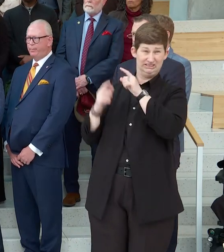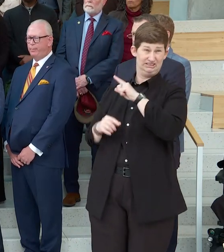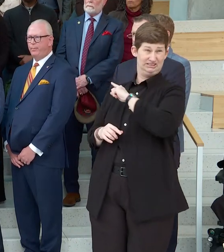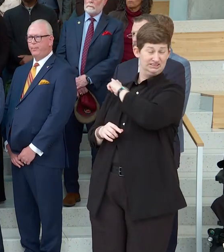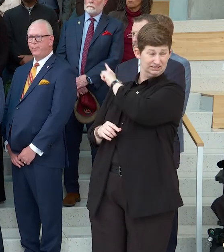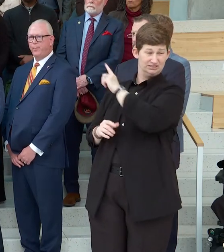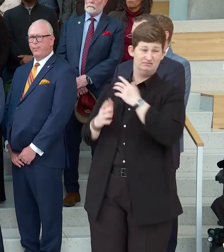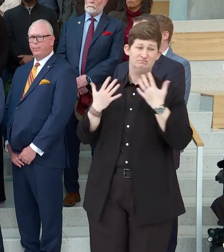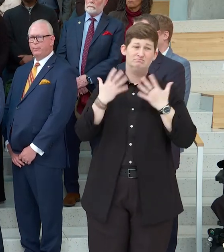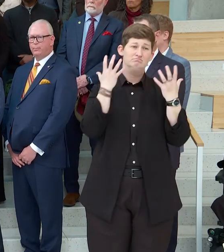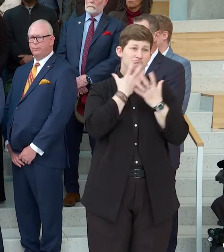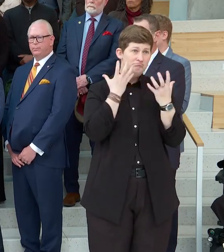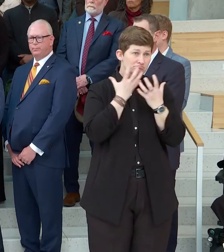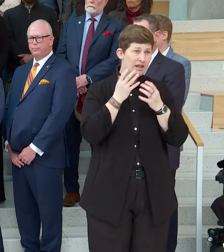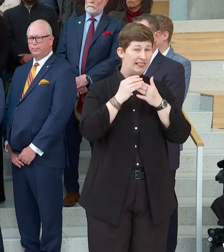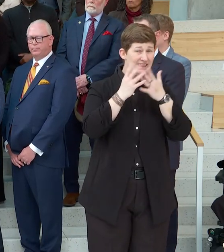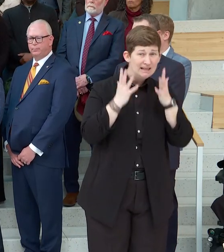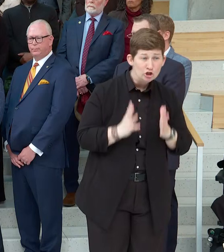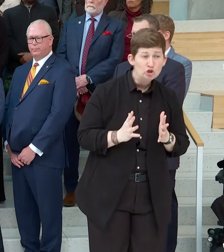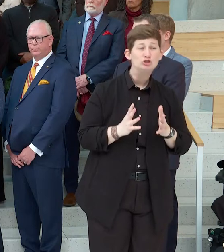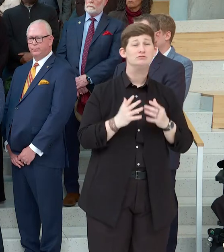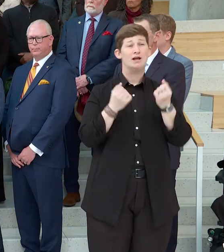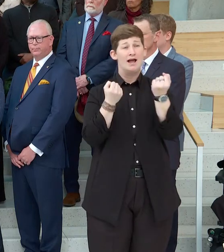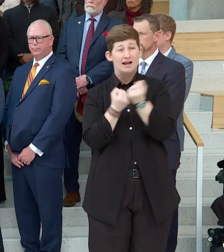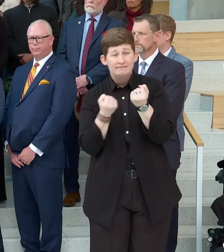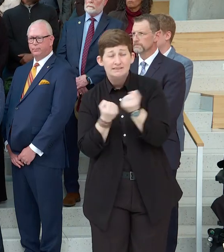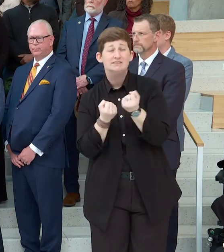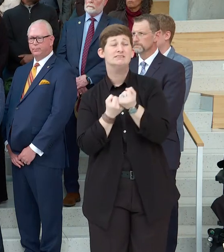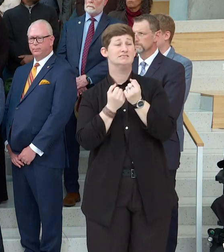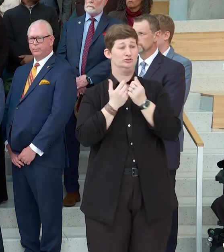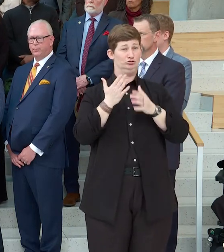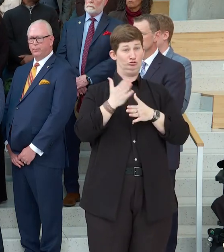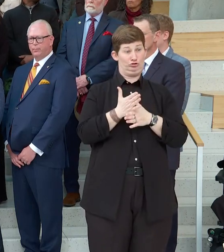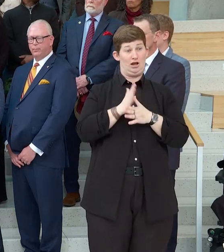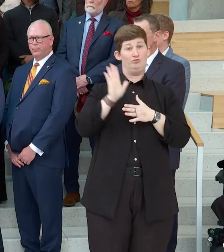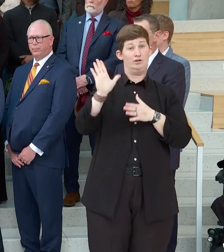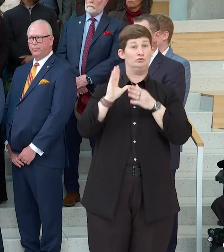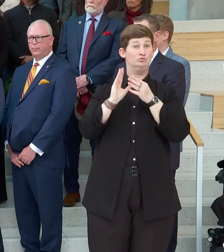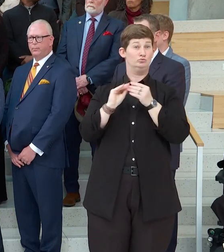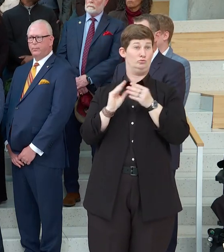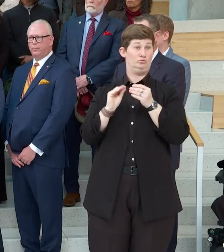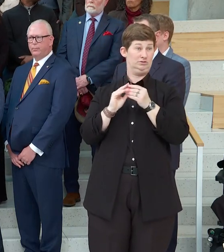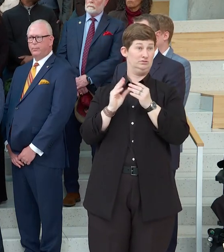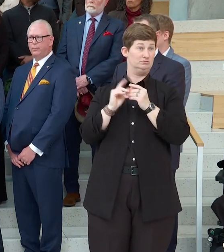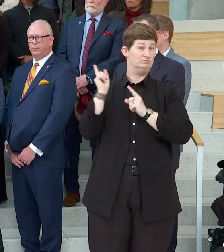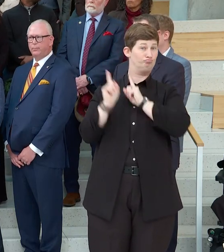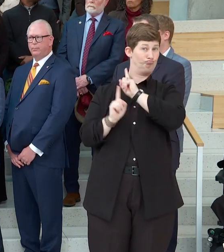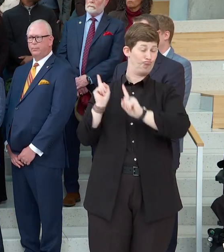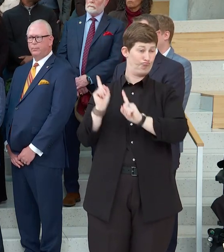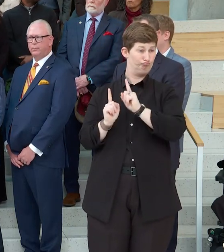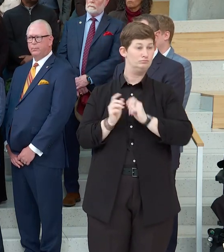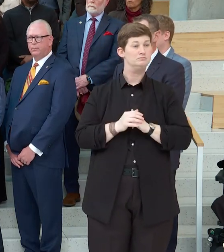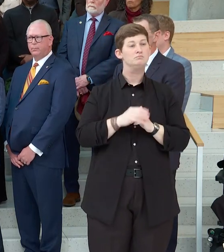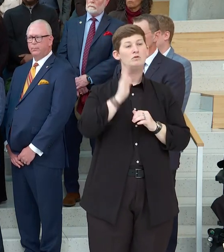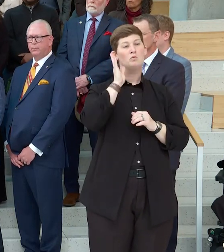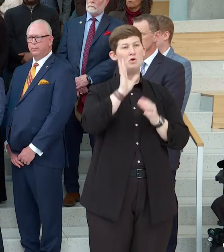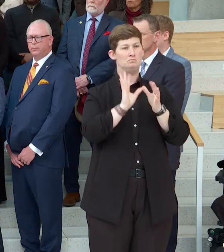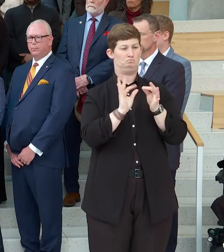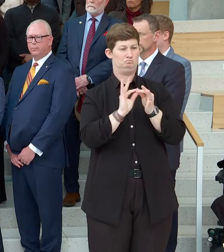advocates that are with me here today to tell their story, to share this with you. And I want to go through several of them. First, we've got